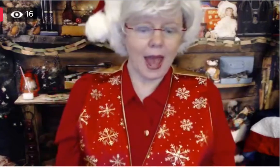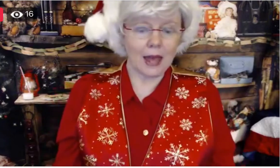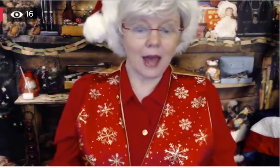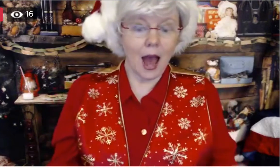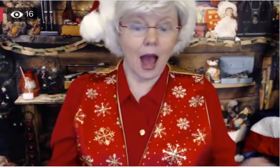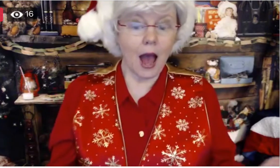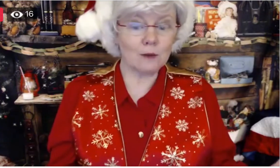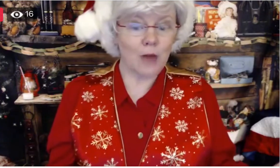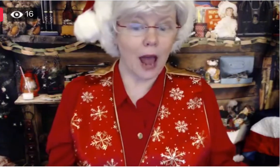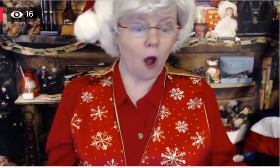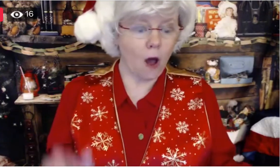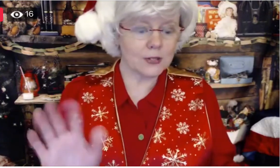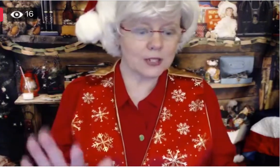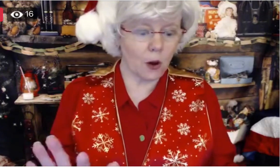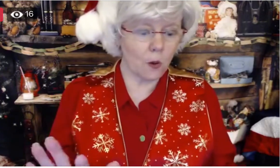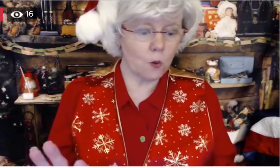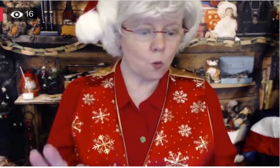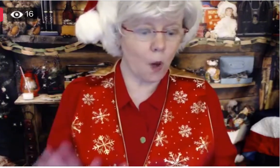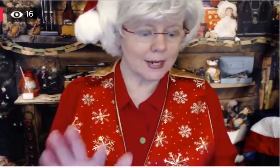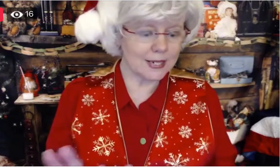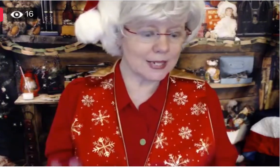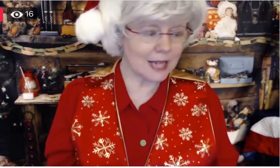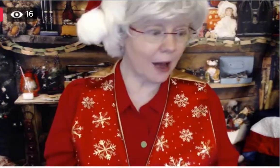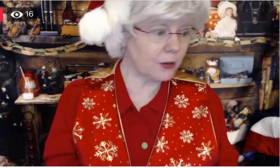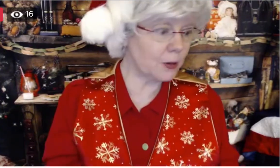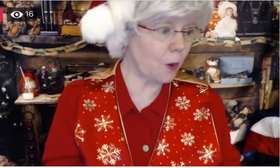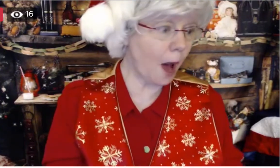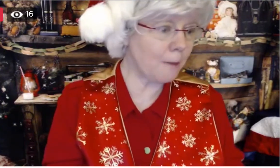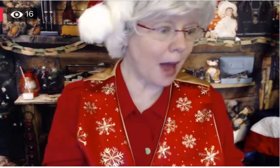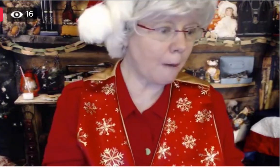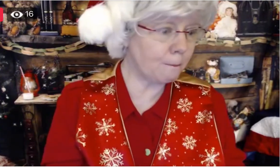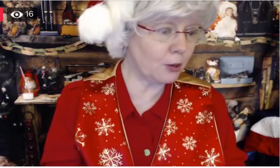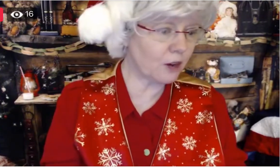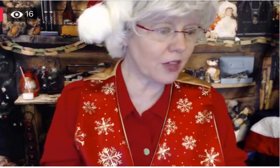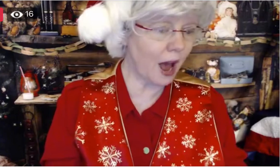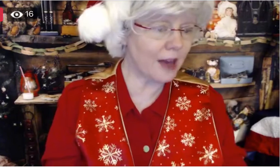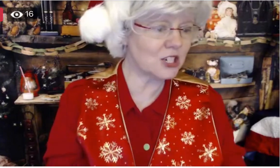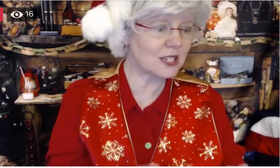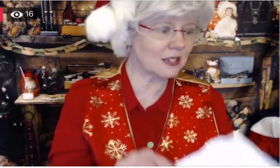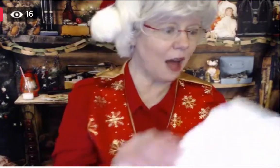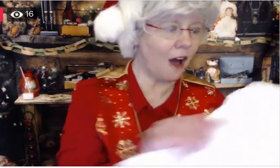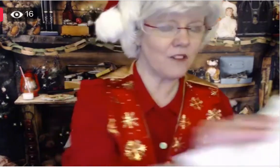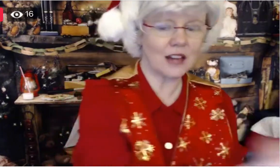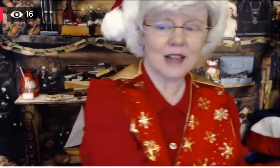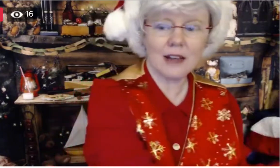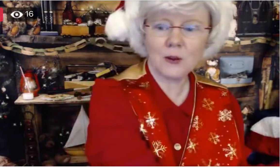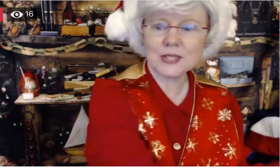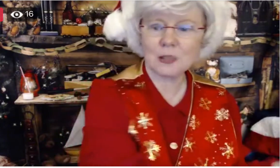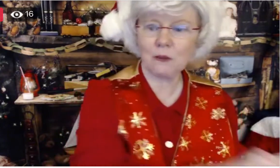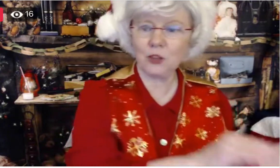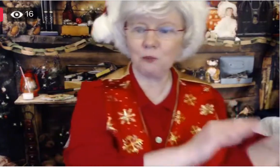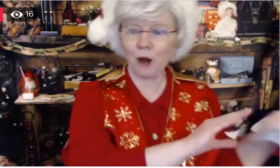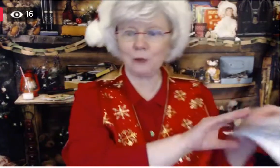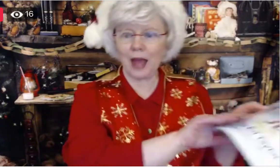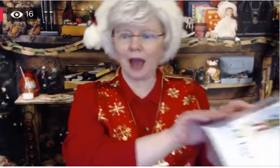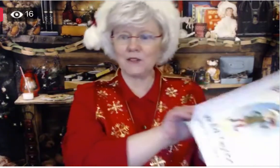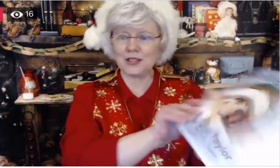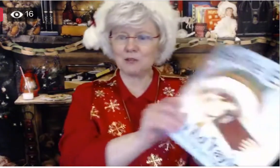Okay. I also wanted to tell you about a book that I just love, and I know some of you probably have this